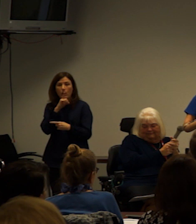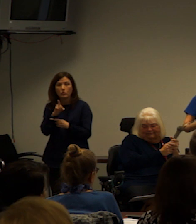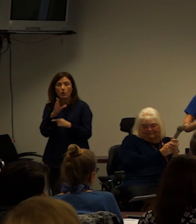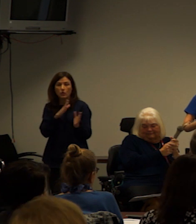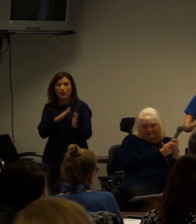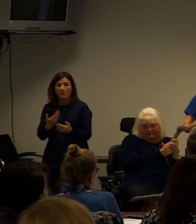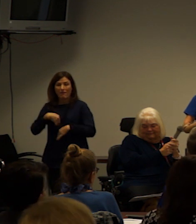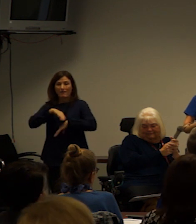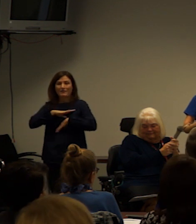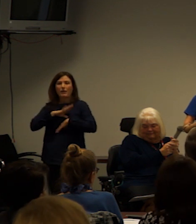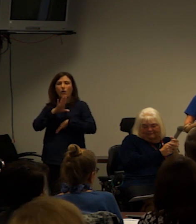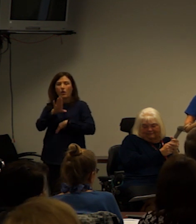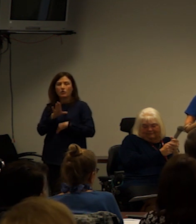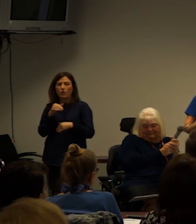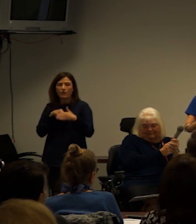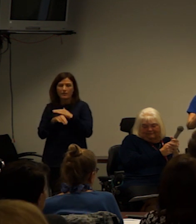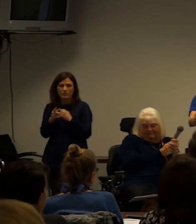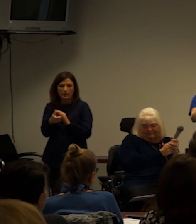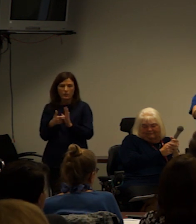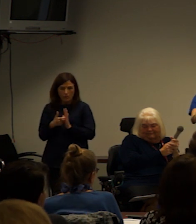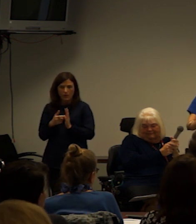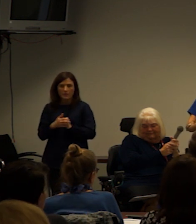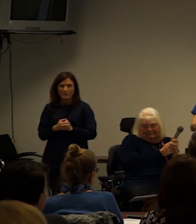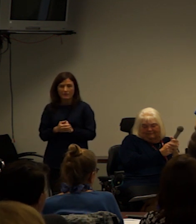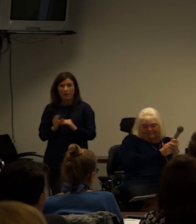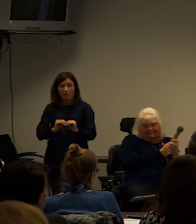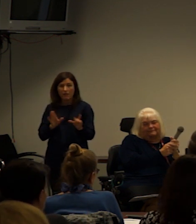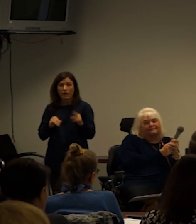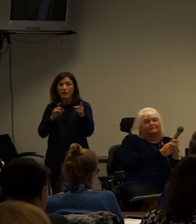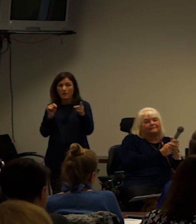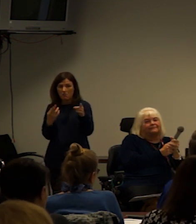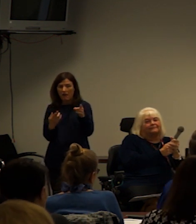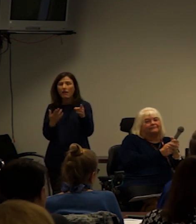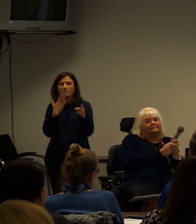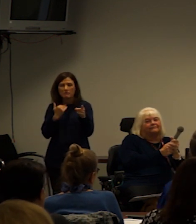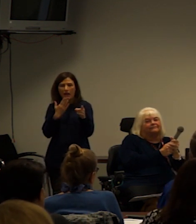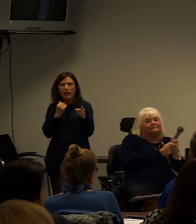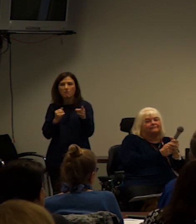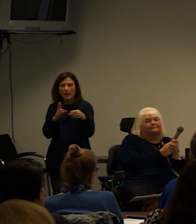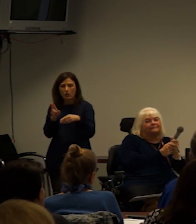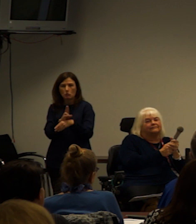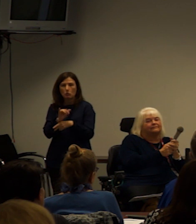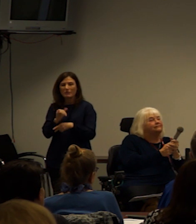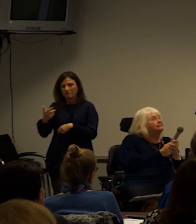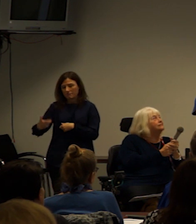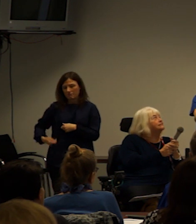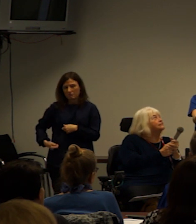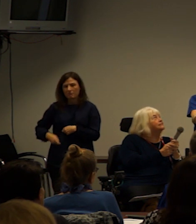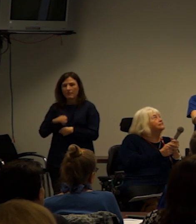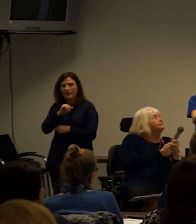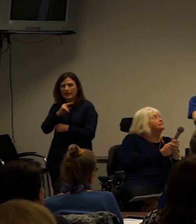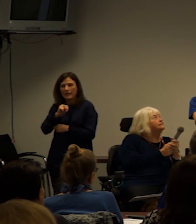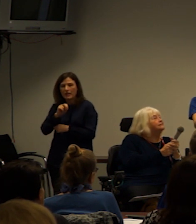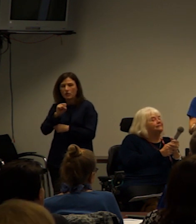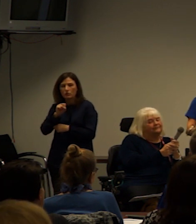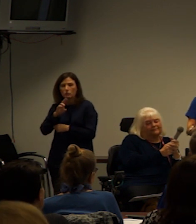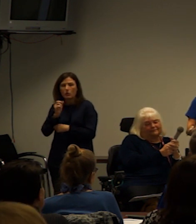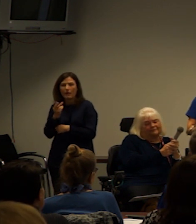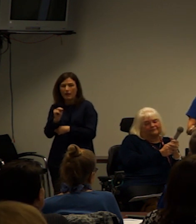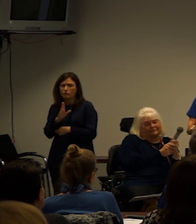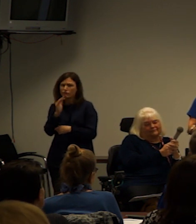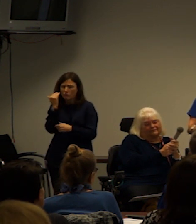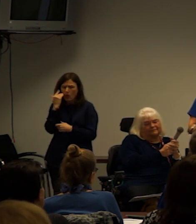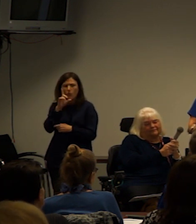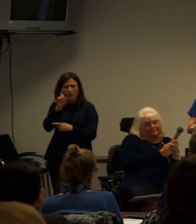your accessibility requirements. Mm-hmm. Okay, clearly Beth has diabetes and uses insulin. She knows that she's got to